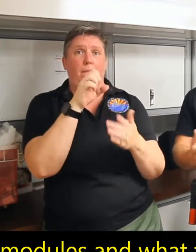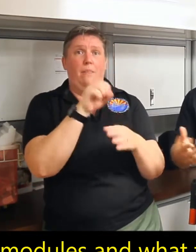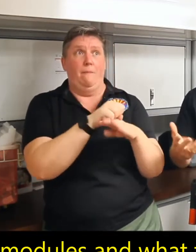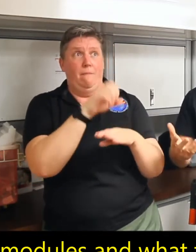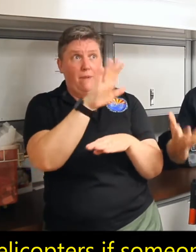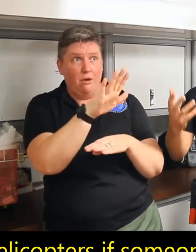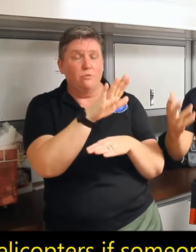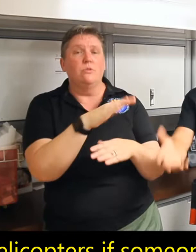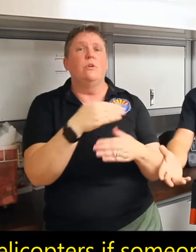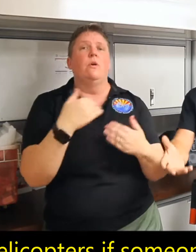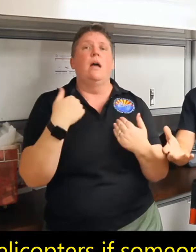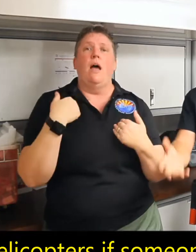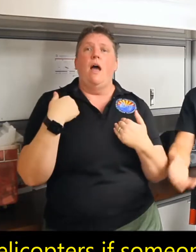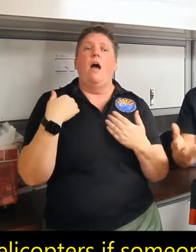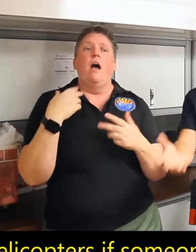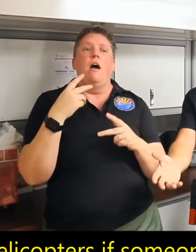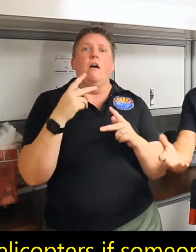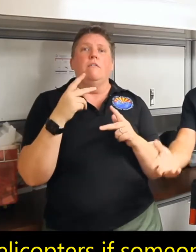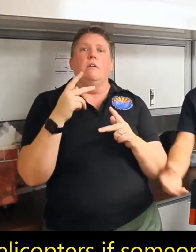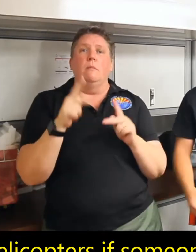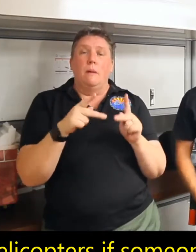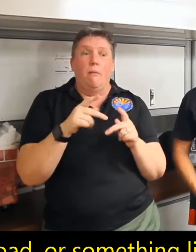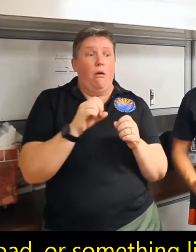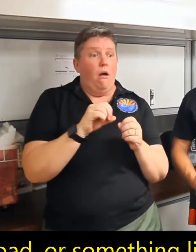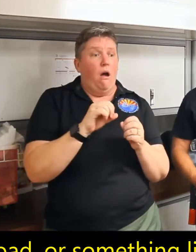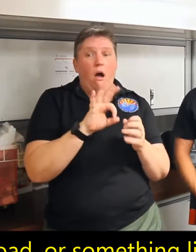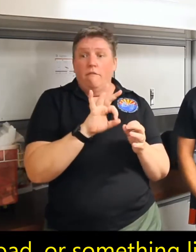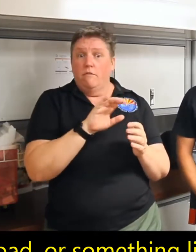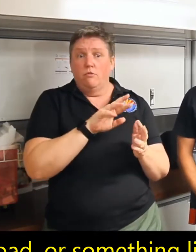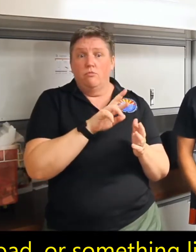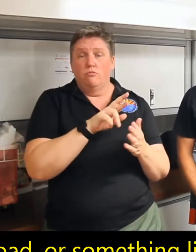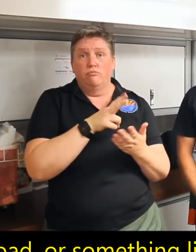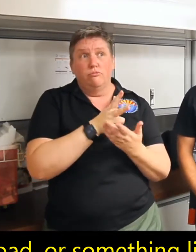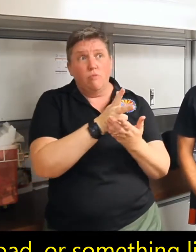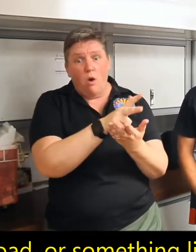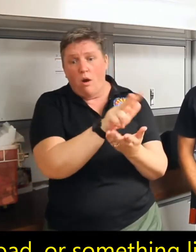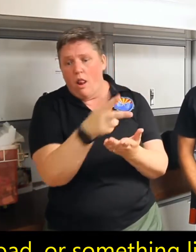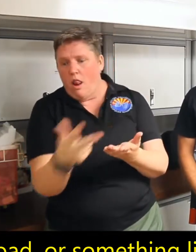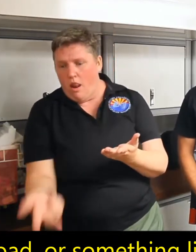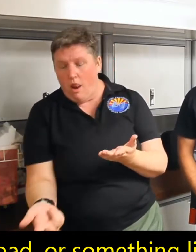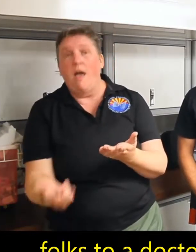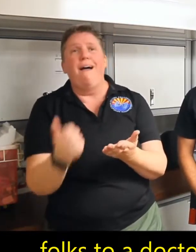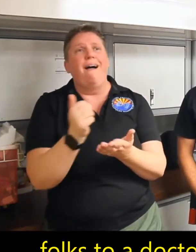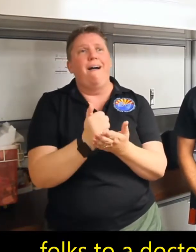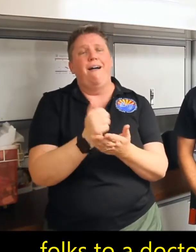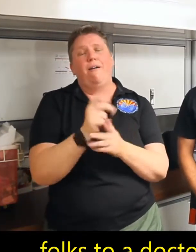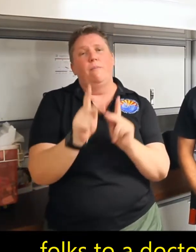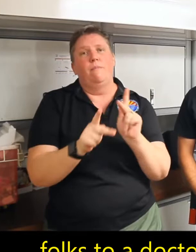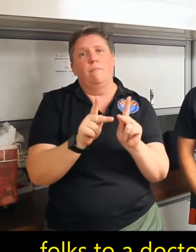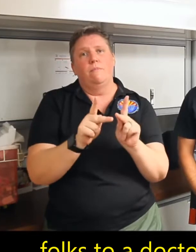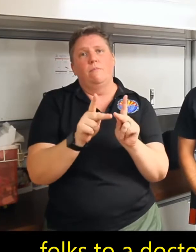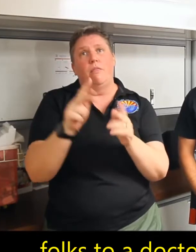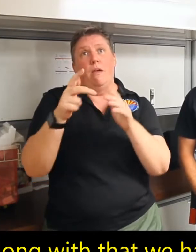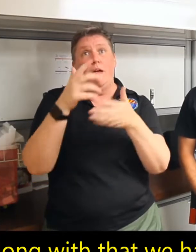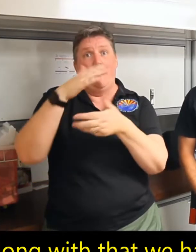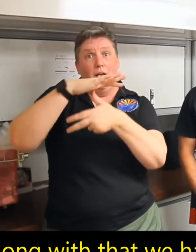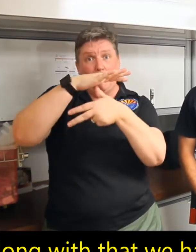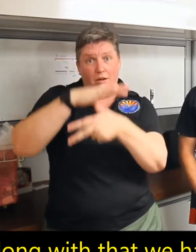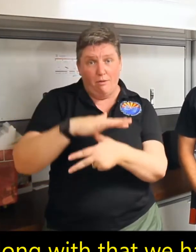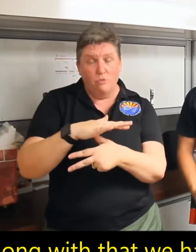help helicopters if somebody goes down off a road or something like that to get those folks to a doctor, to a